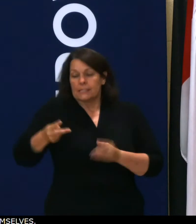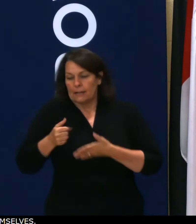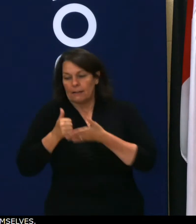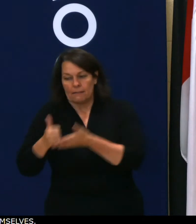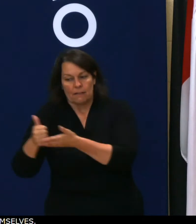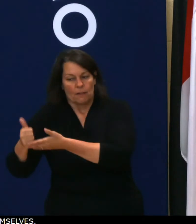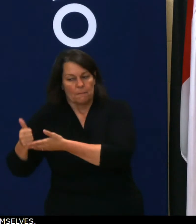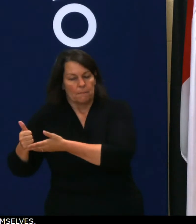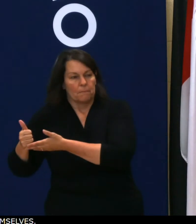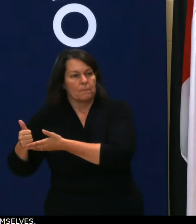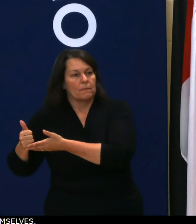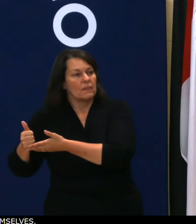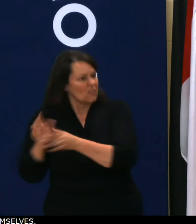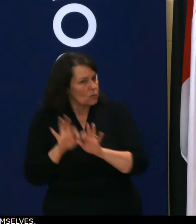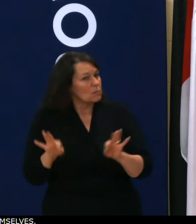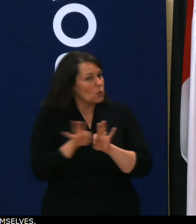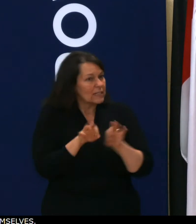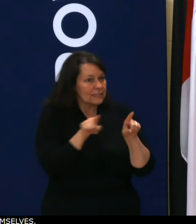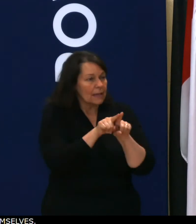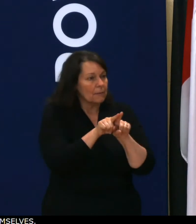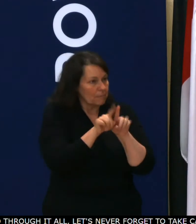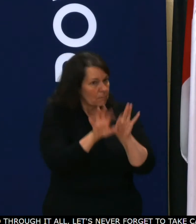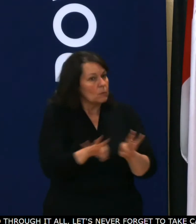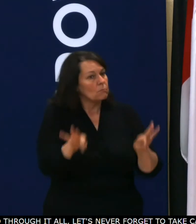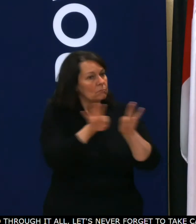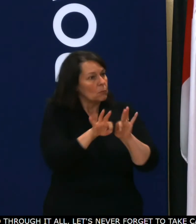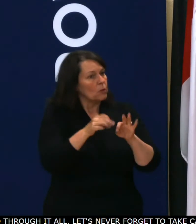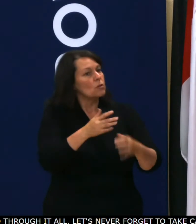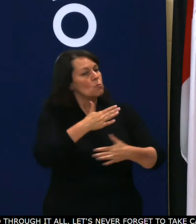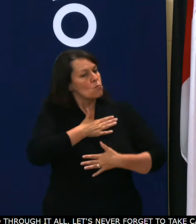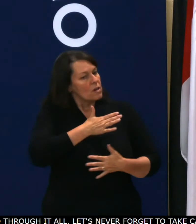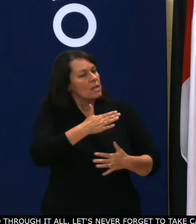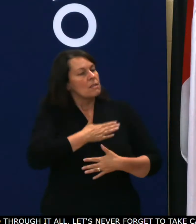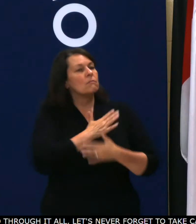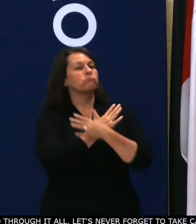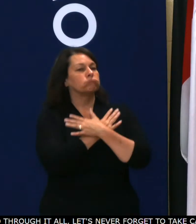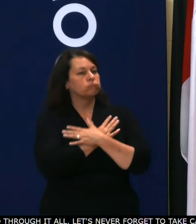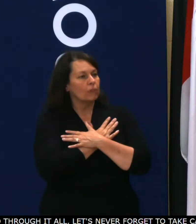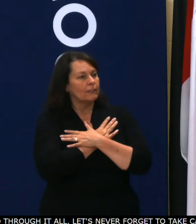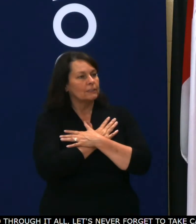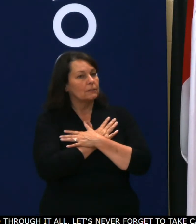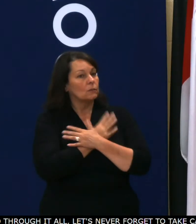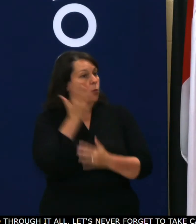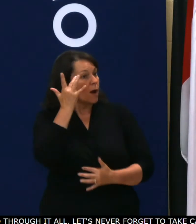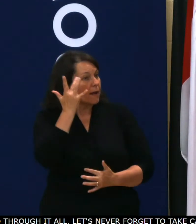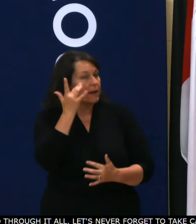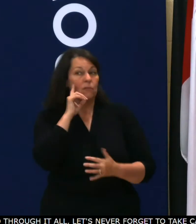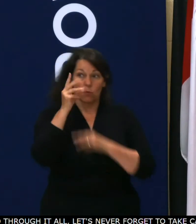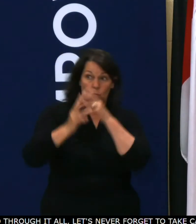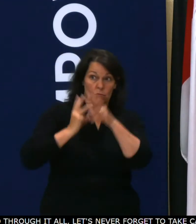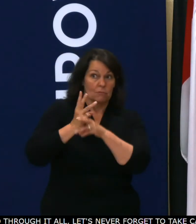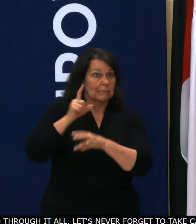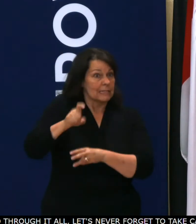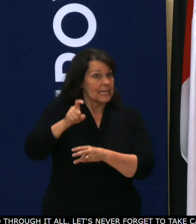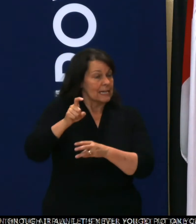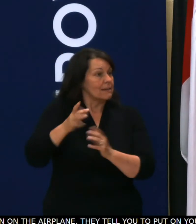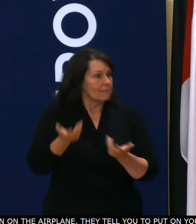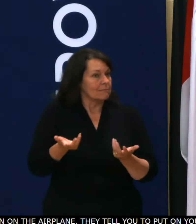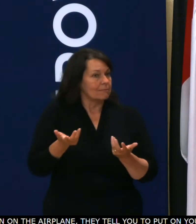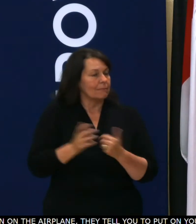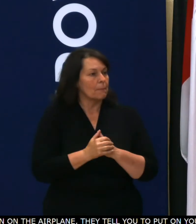breathe, to rest, and to grow, because the world needs us as our best. Class